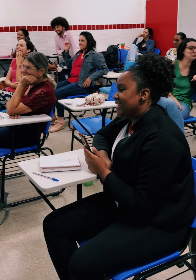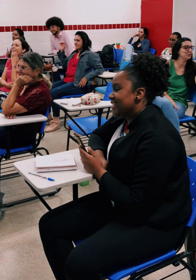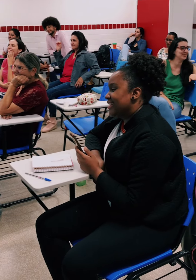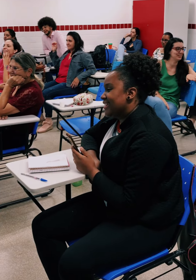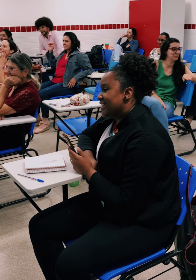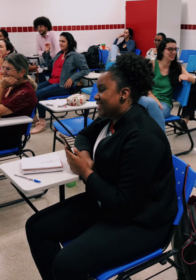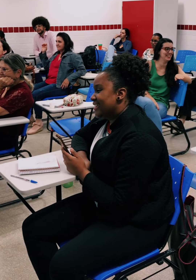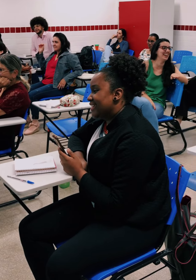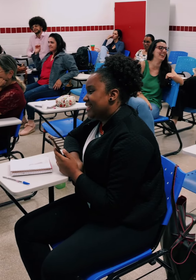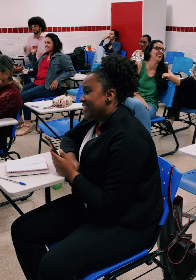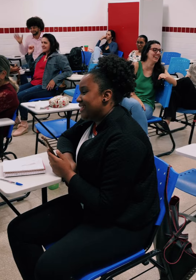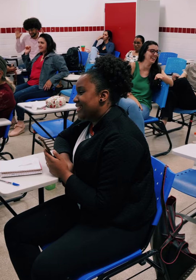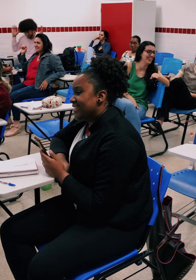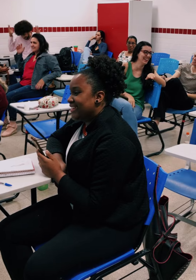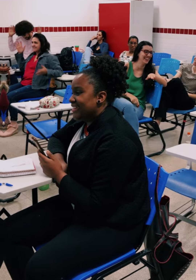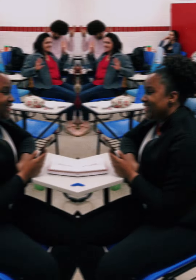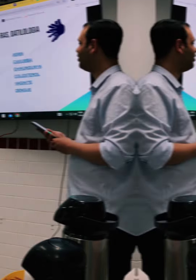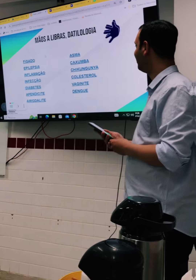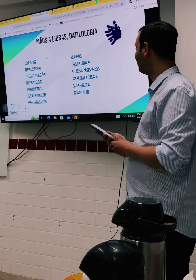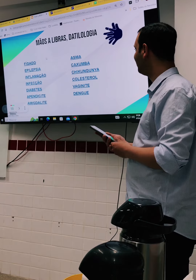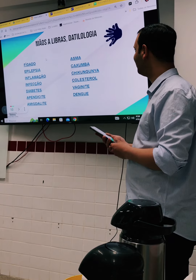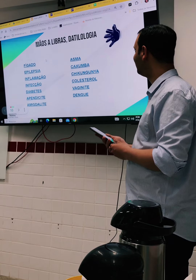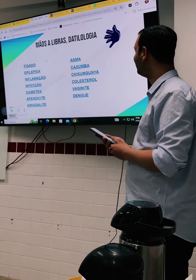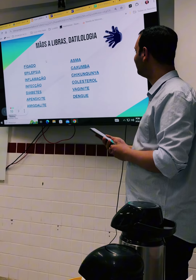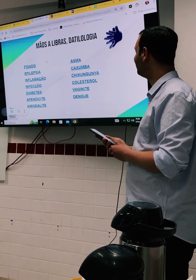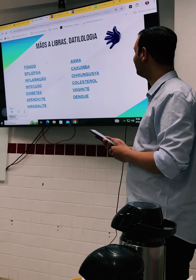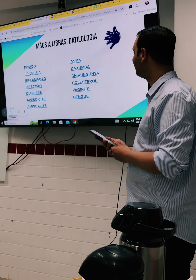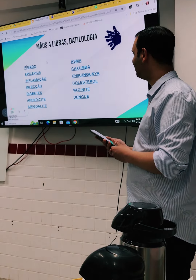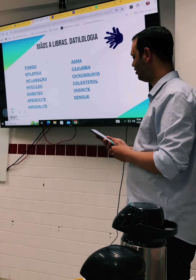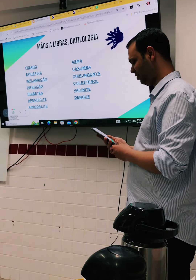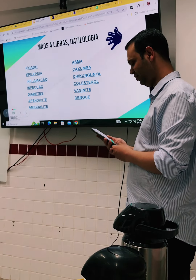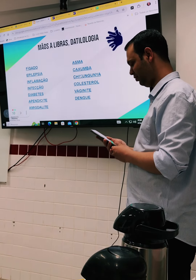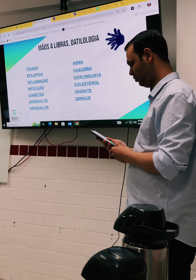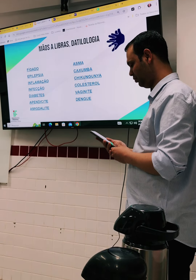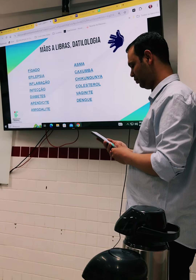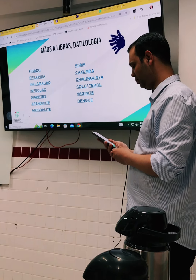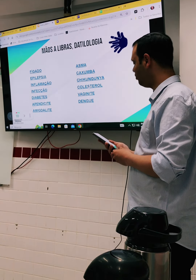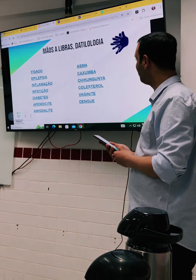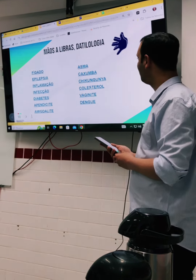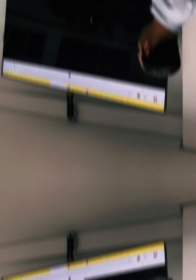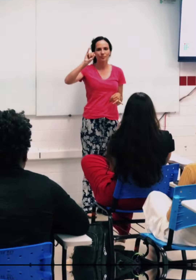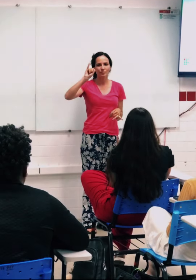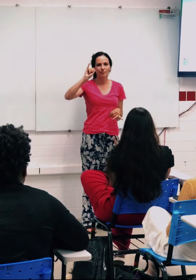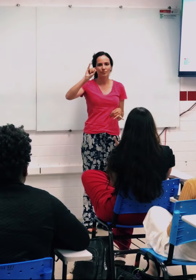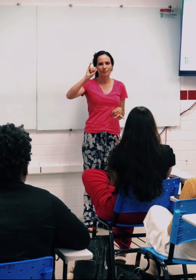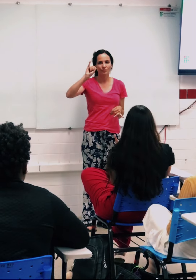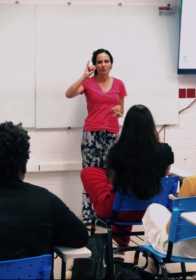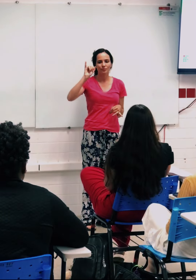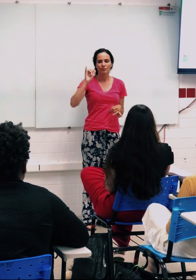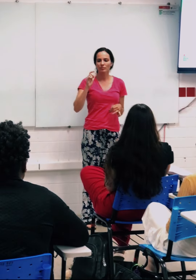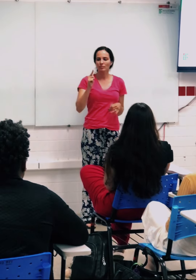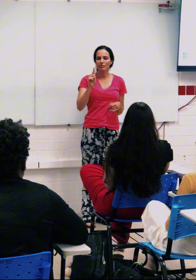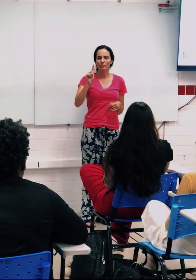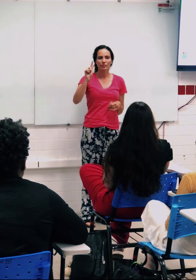I'm wanting to steal Way too busy for them problems and problems to feel No session, just obsessing with sealing the